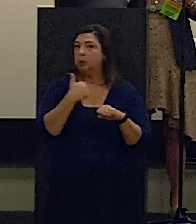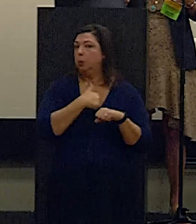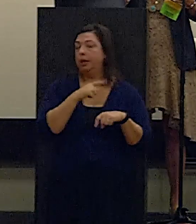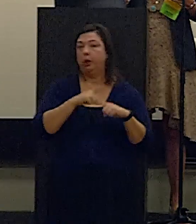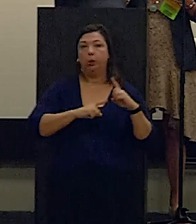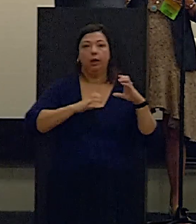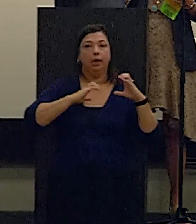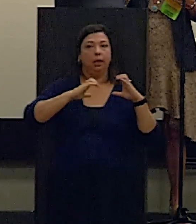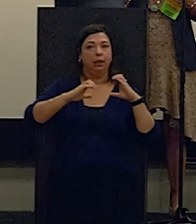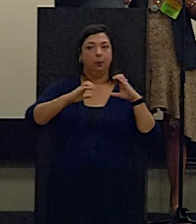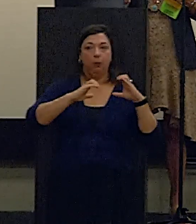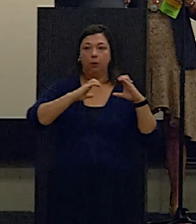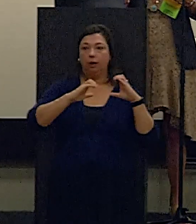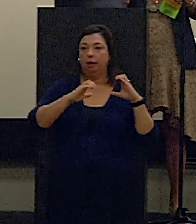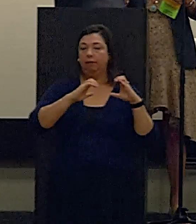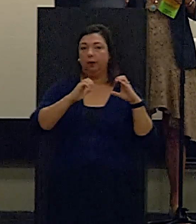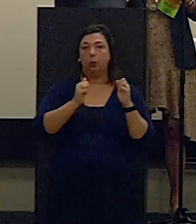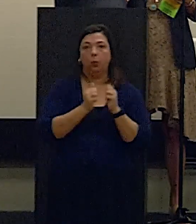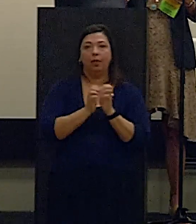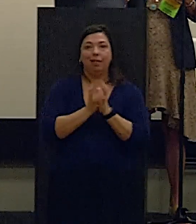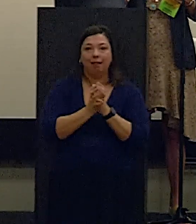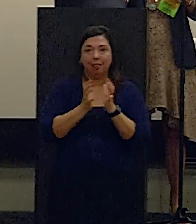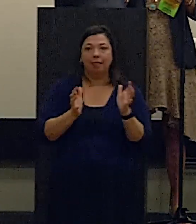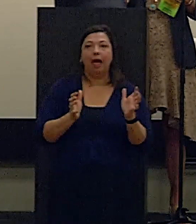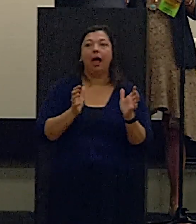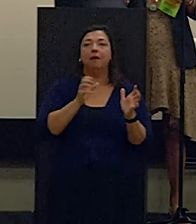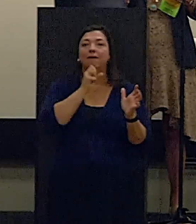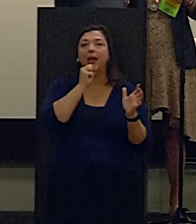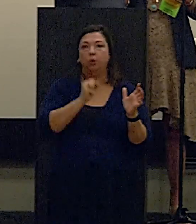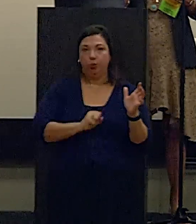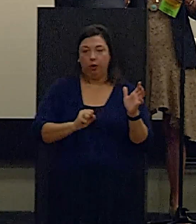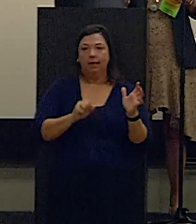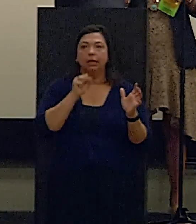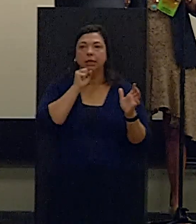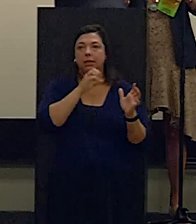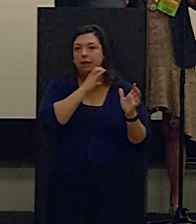to communicate with a lot of our elderly patients.